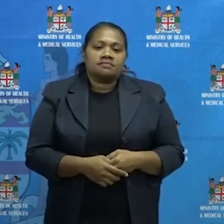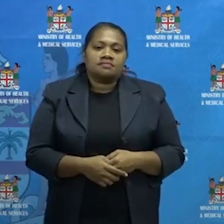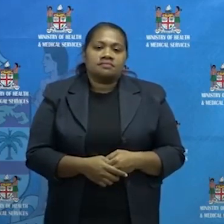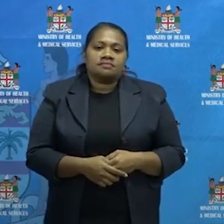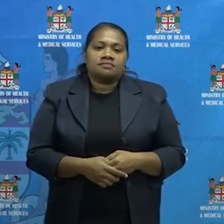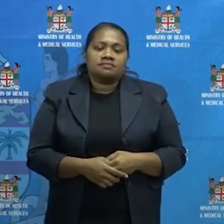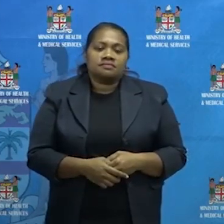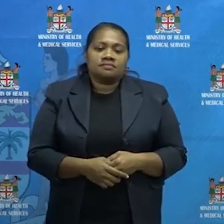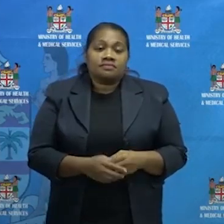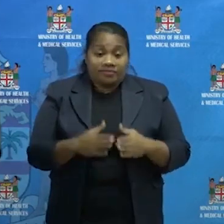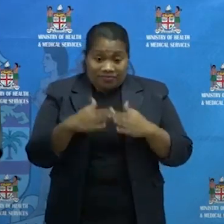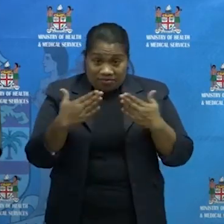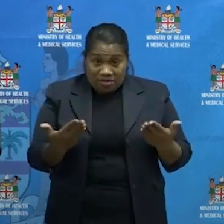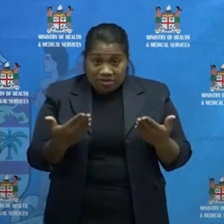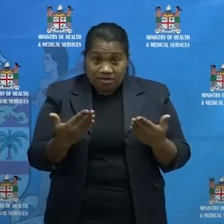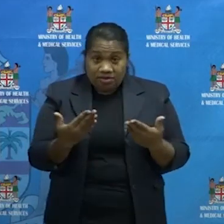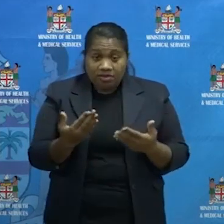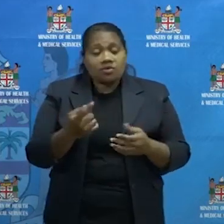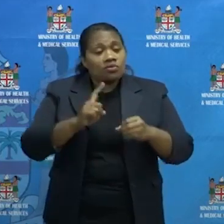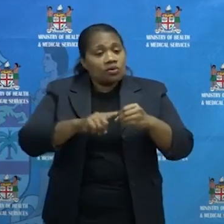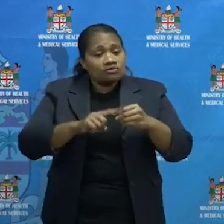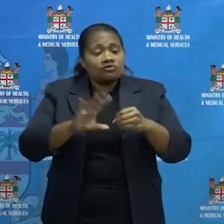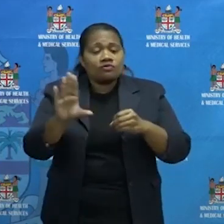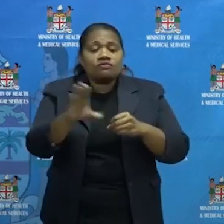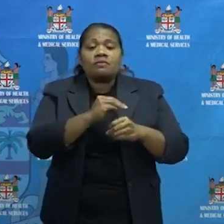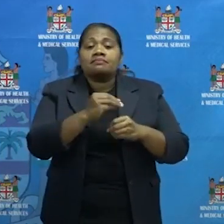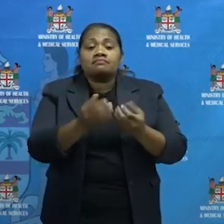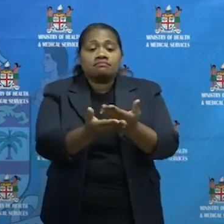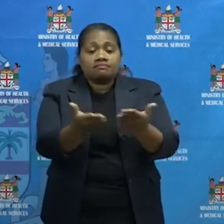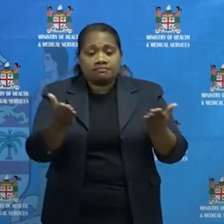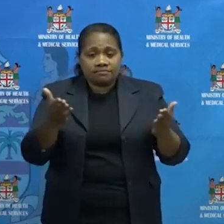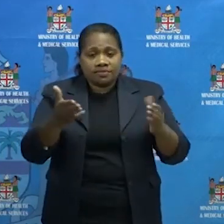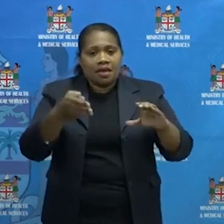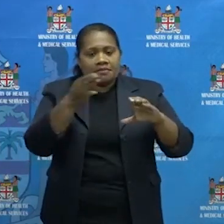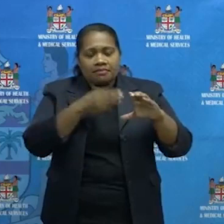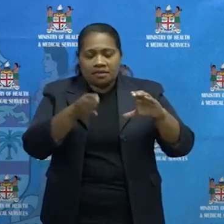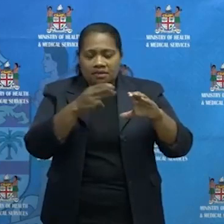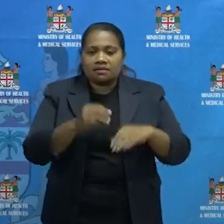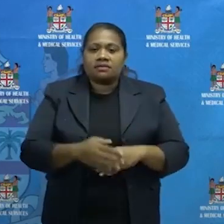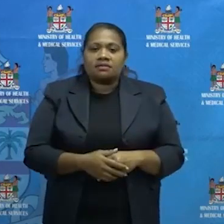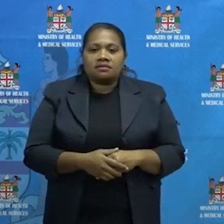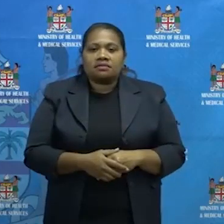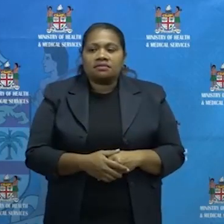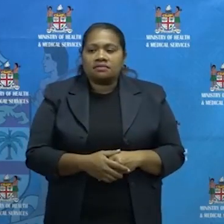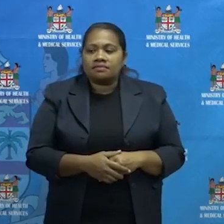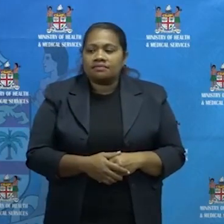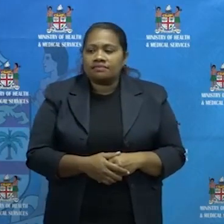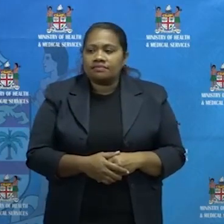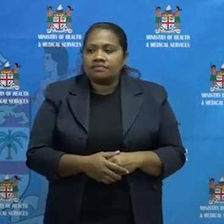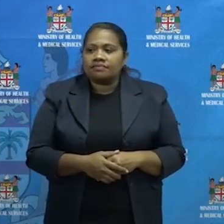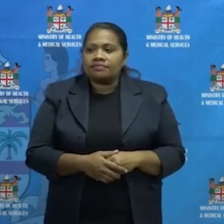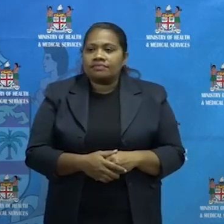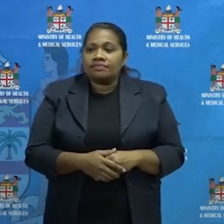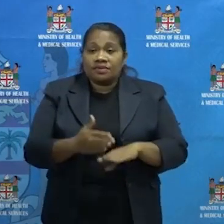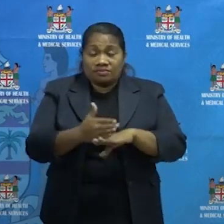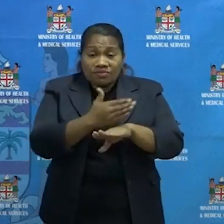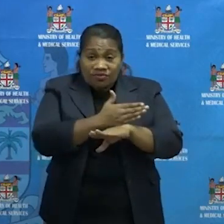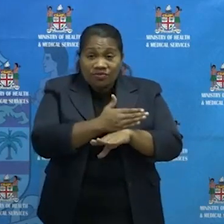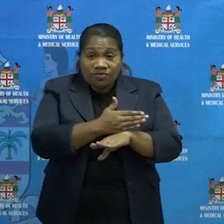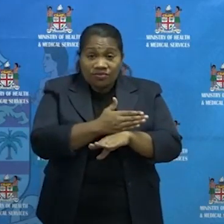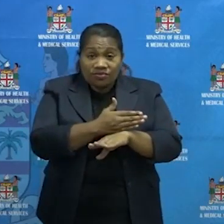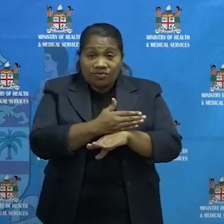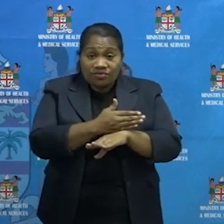We will now take some questions from the media. However, before I do, I want to make some important points.